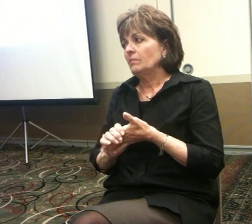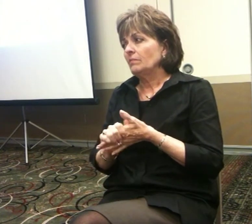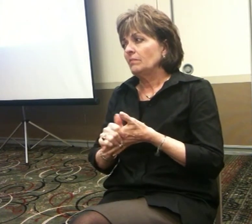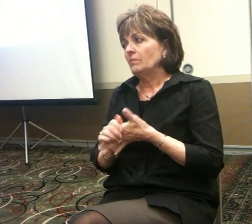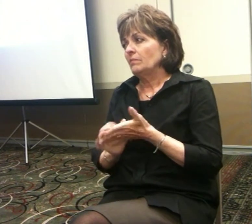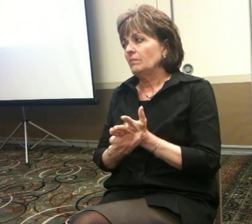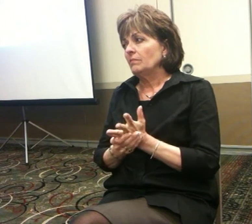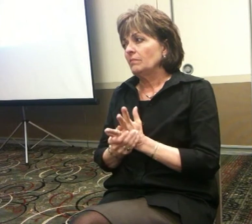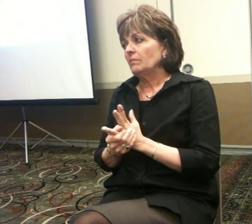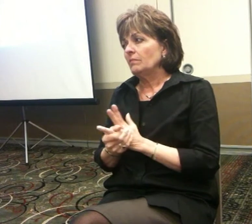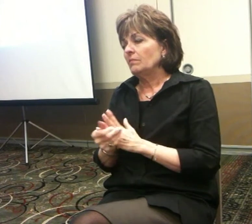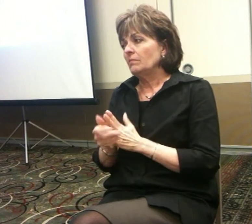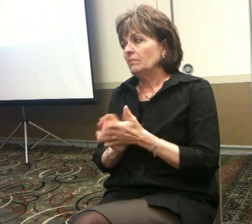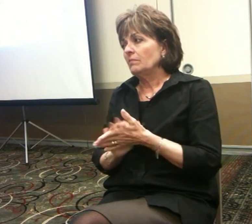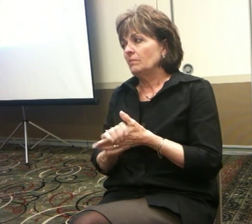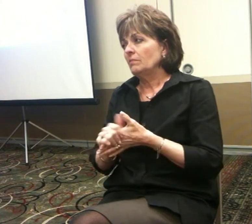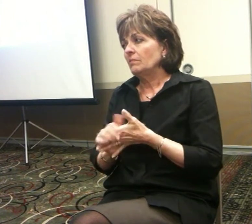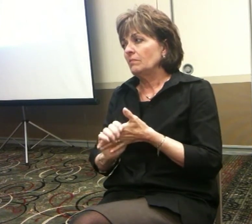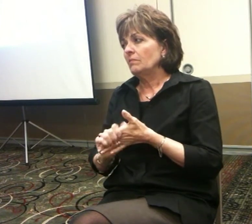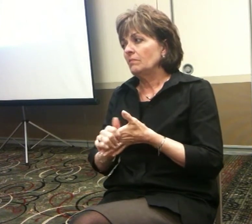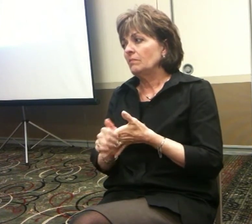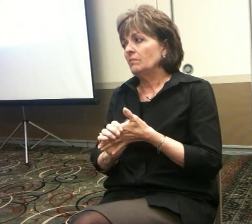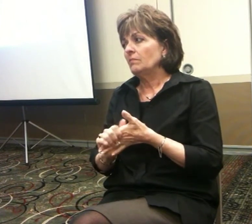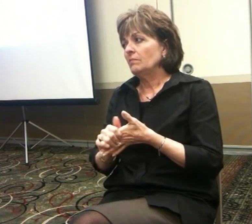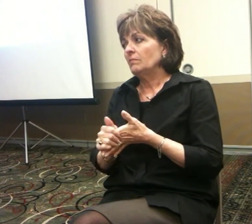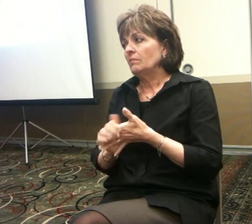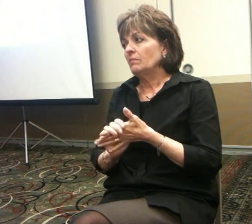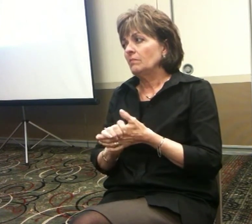Issues. Somewhere. They might have been hiding.